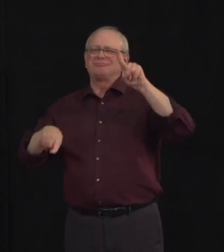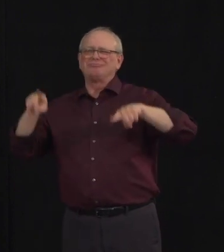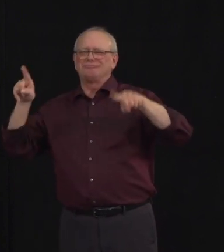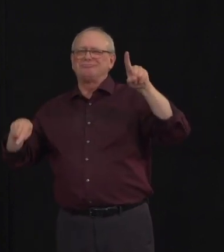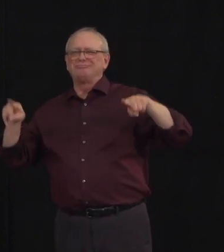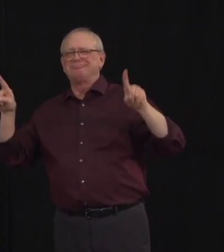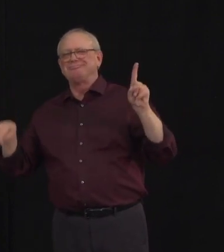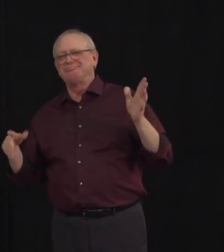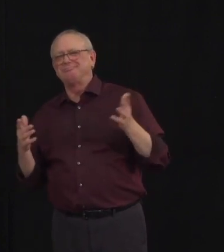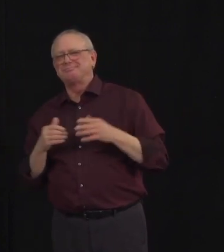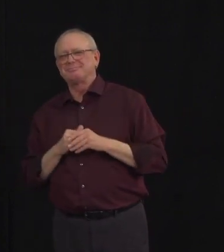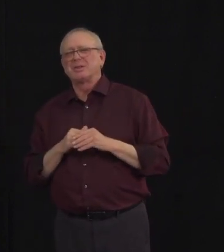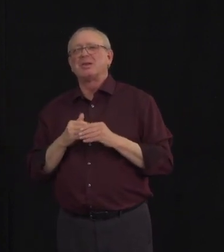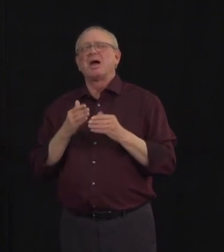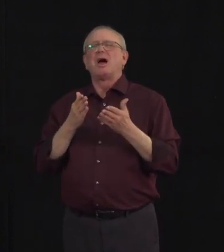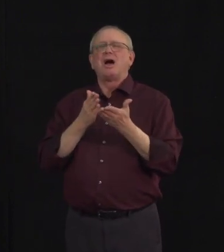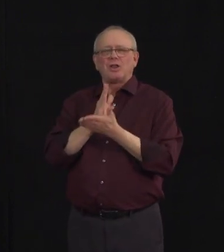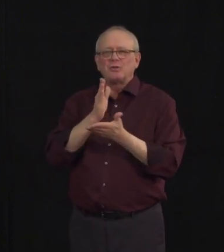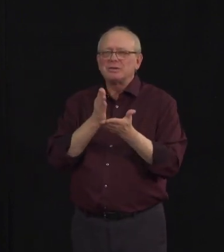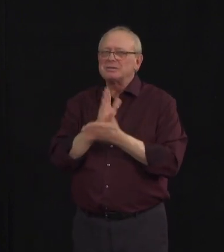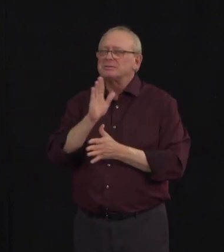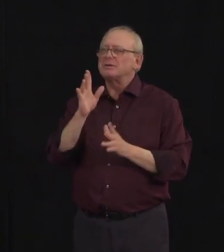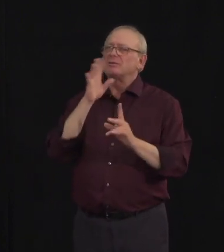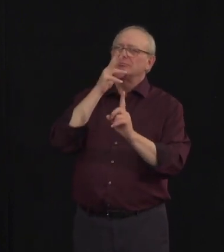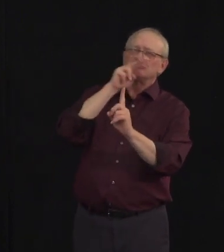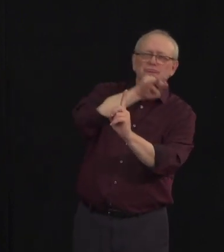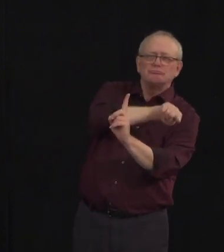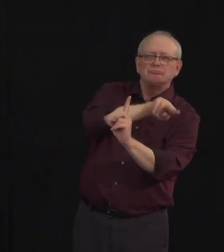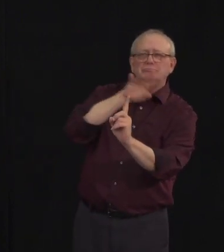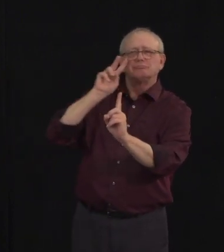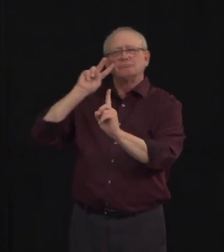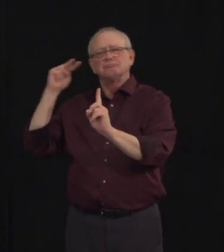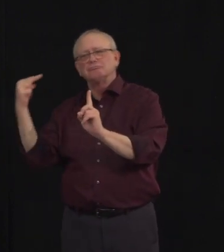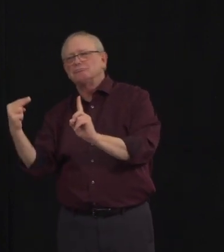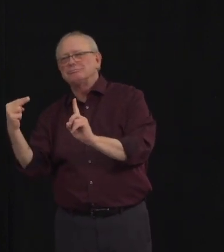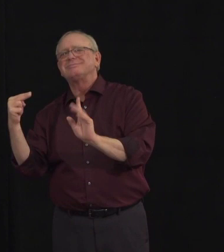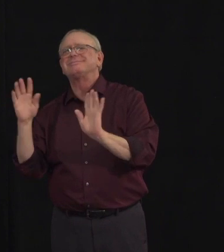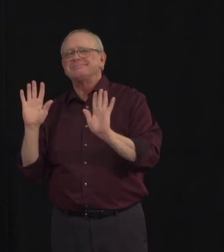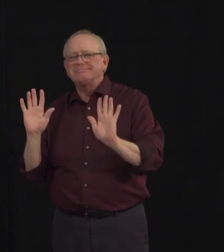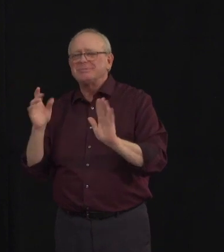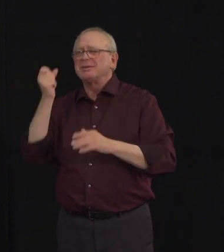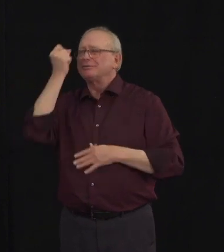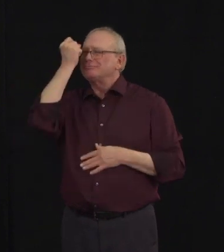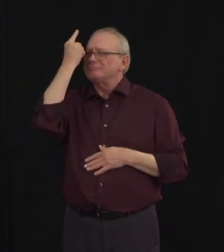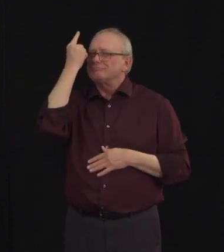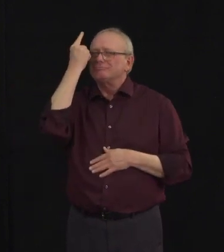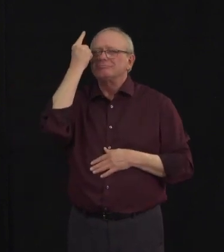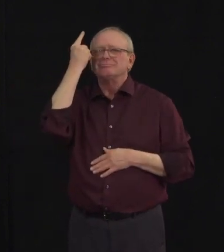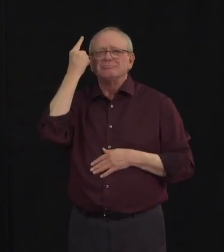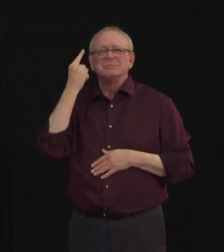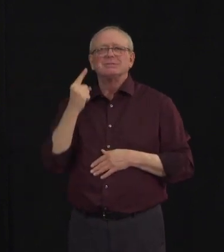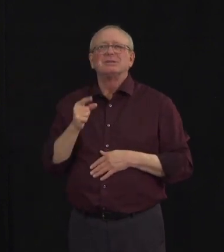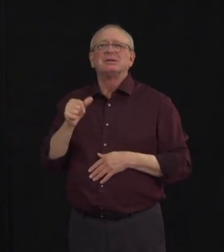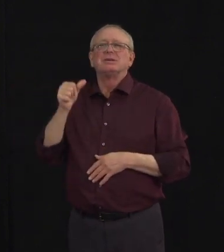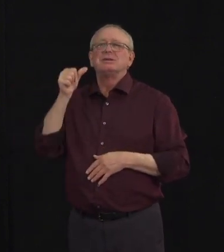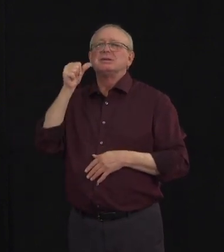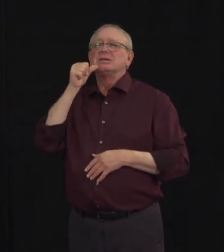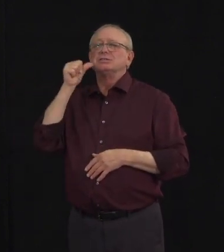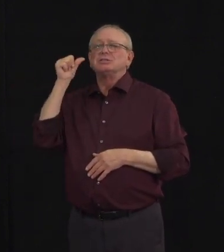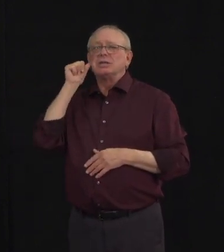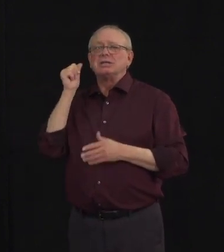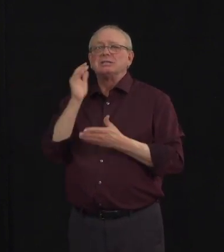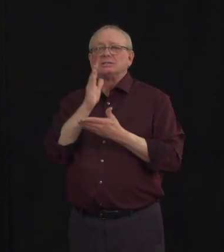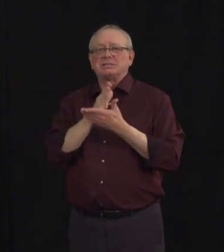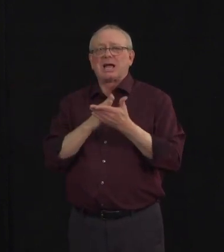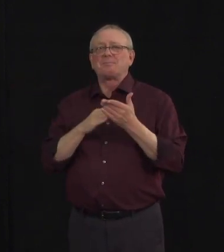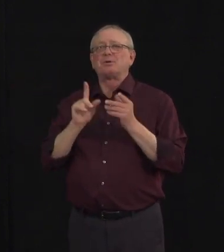and it's okay to have different perspectives. I understand that yesterday, some were expressing their perspective at the Alberta Legislature